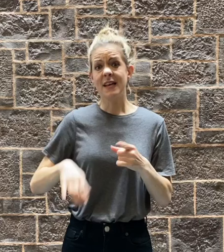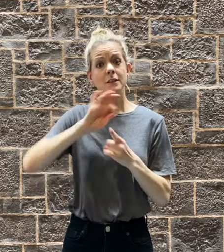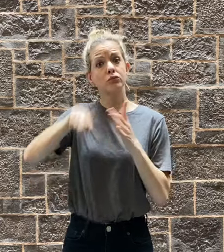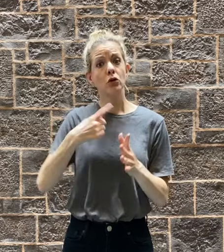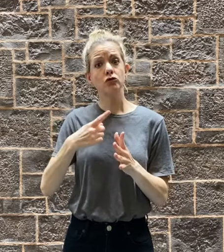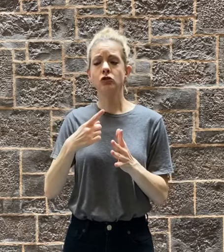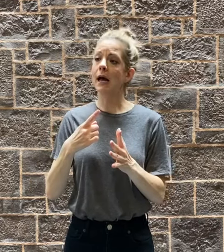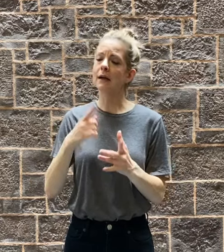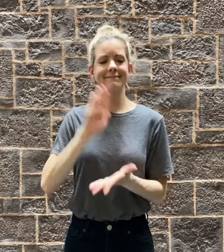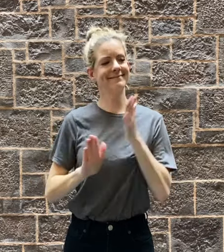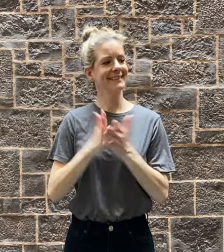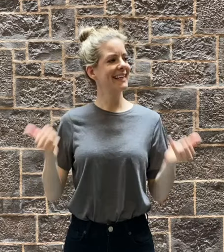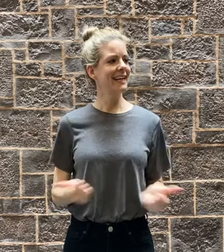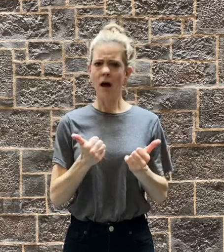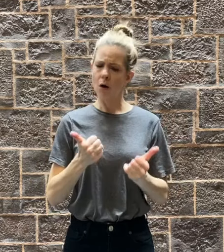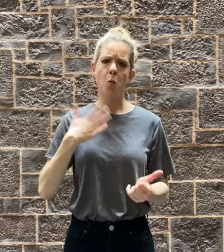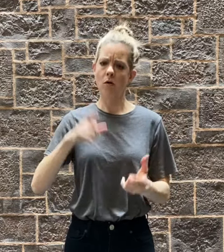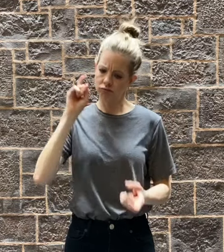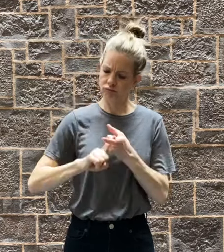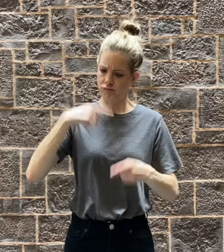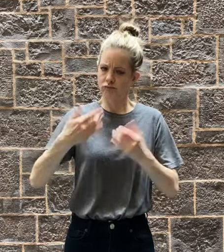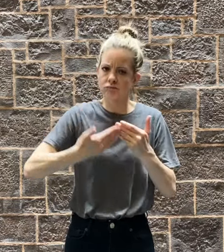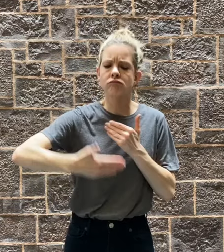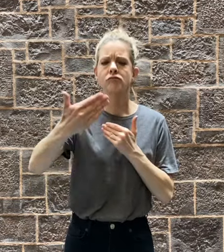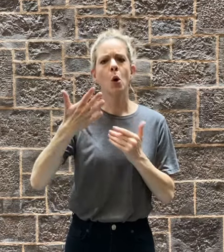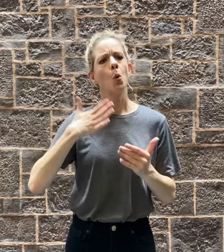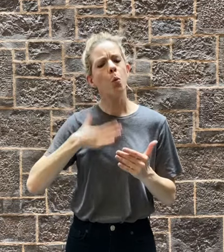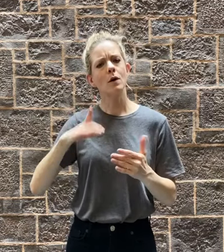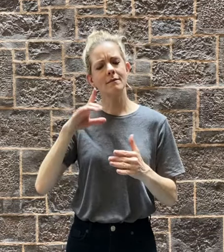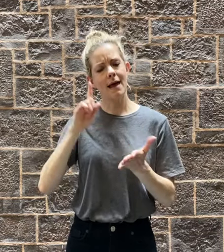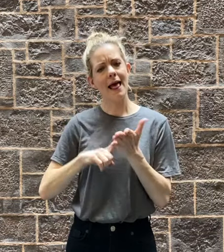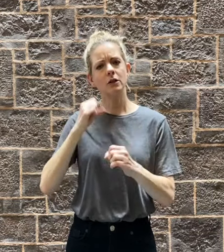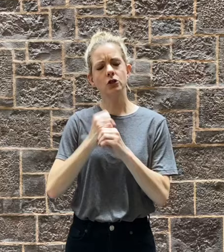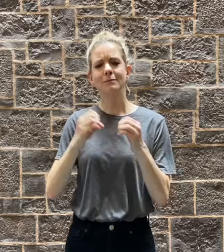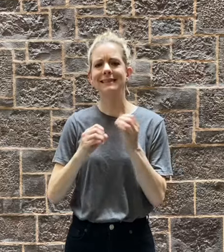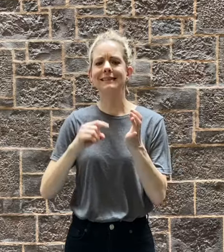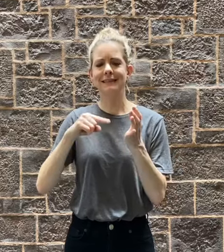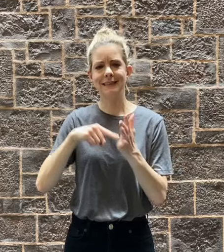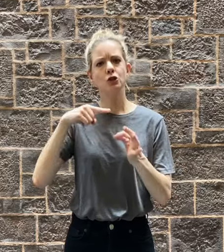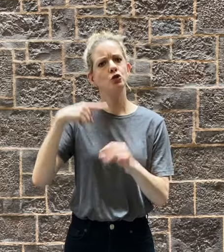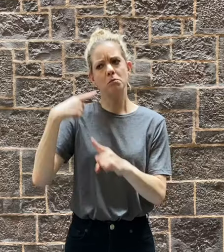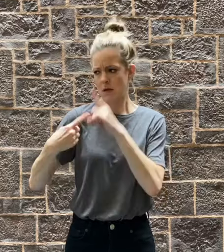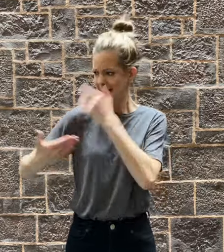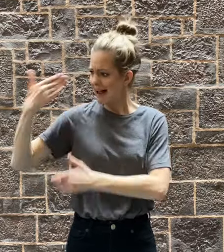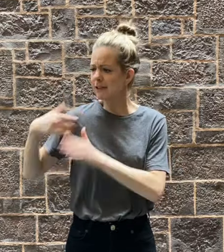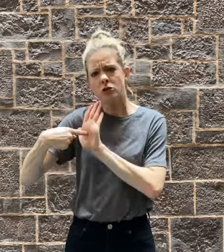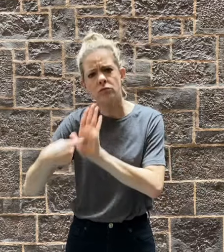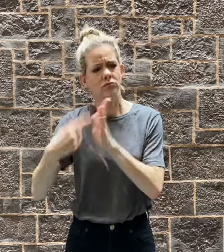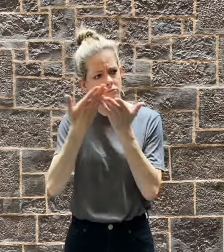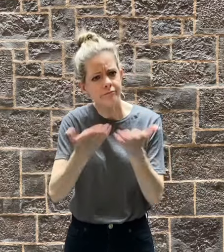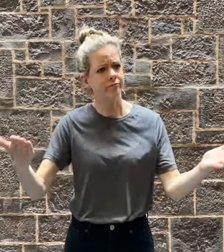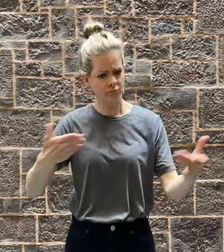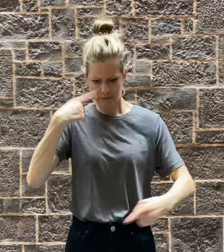legacy that ensures that LGBTQ+ heritage is represented and shared as part of our collective history. I think one thing that was really